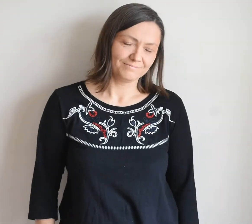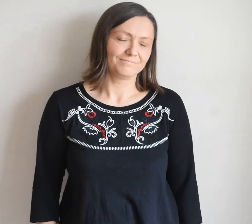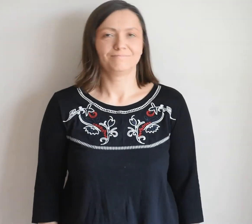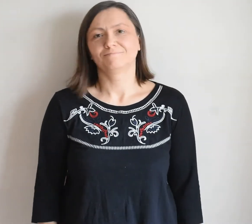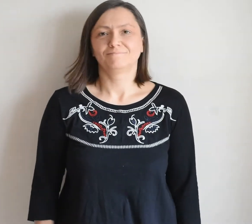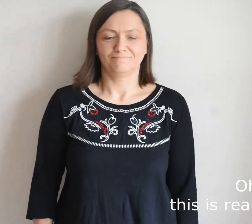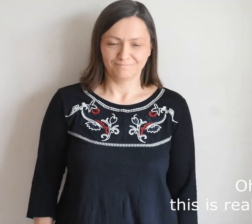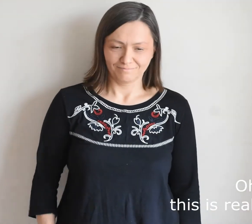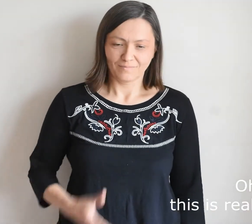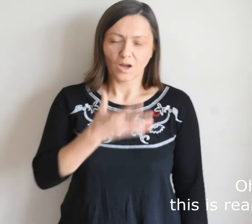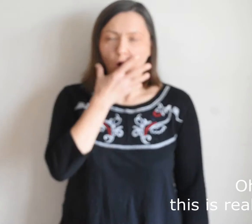Oh